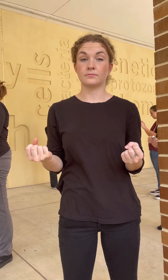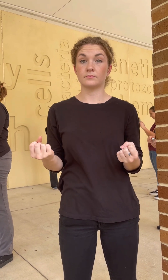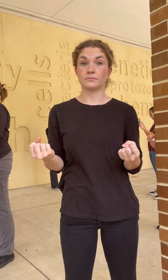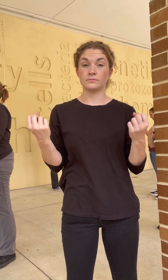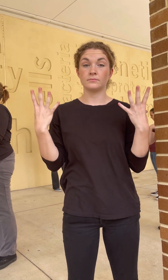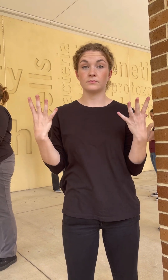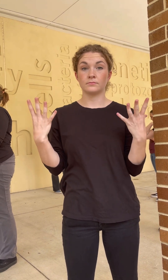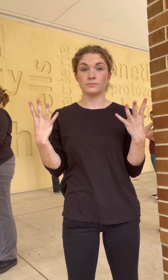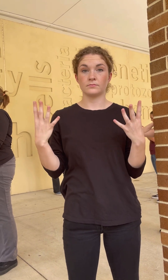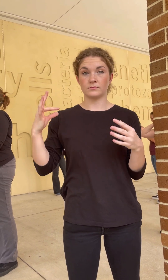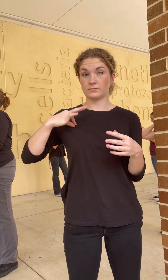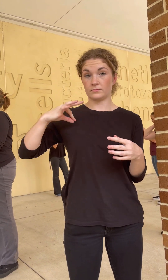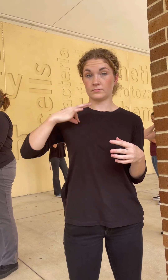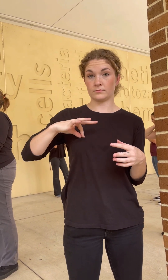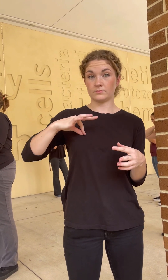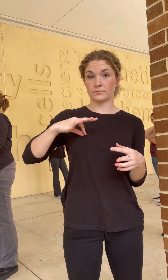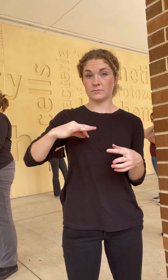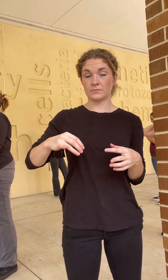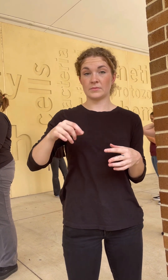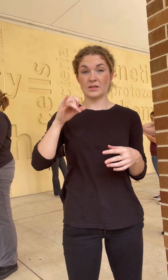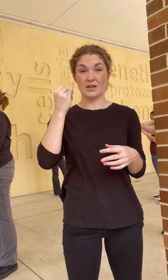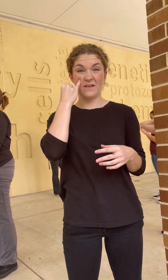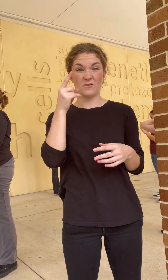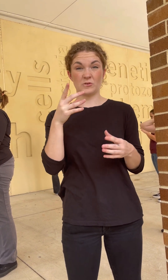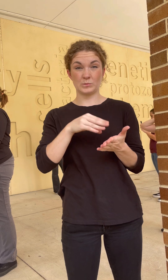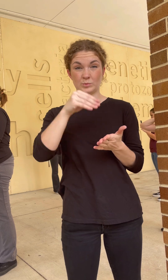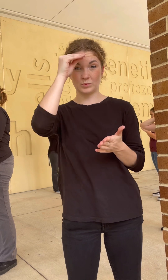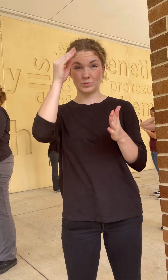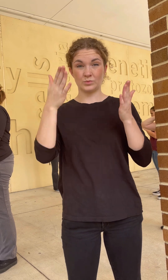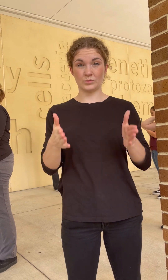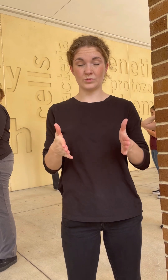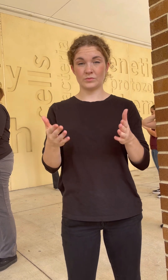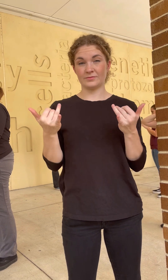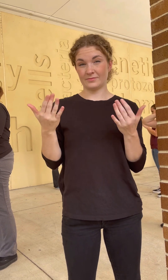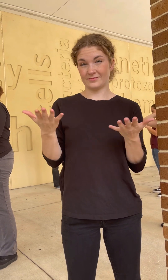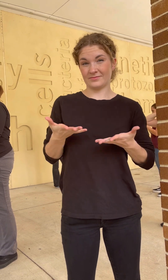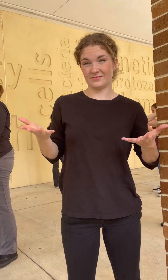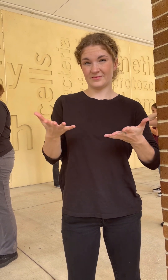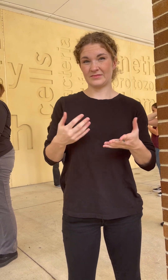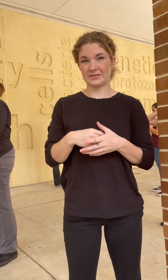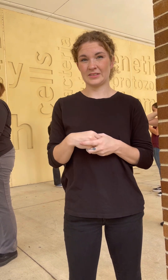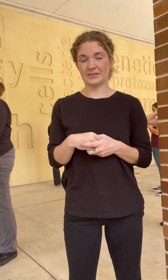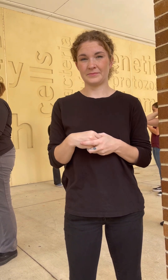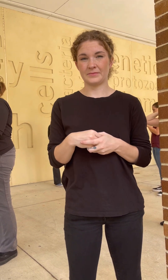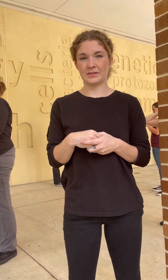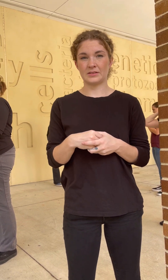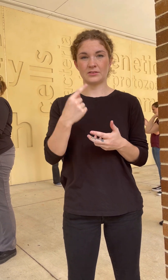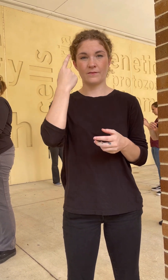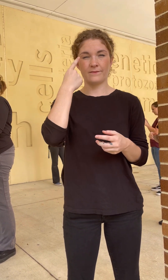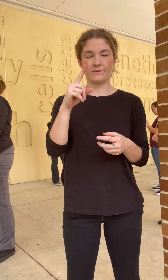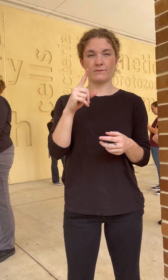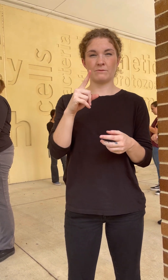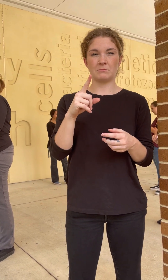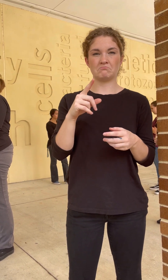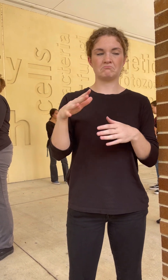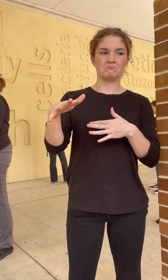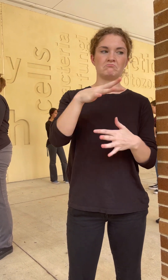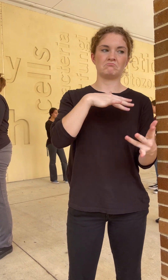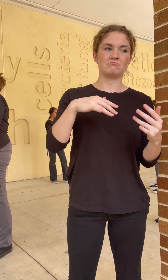out of being a student here at UNF in all of these programs. So for social work, we do have a 4+1 program.